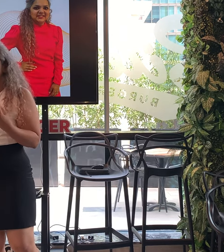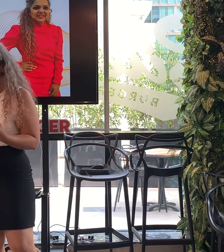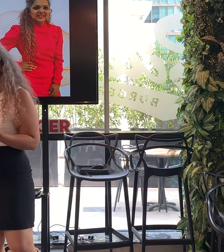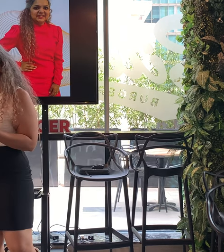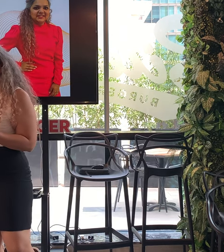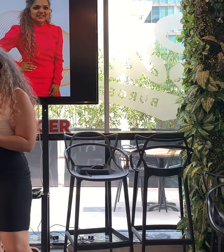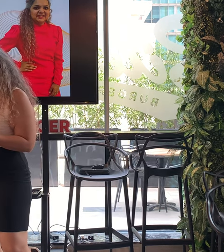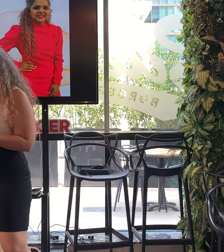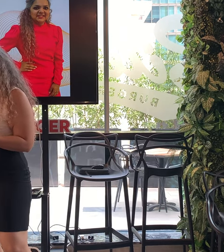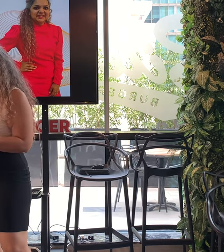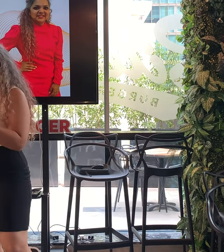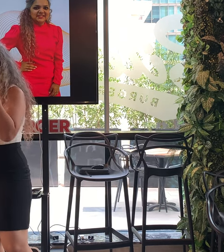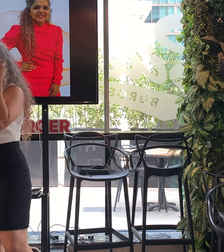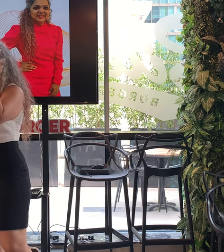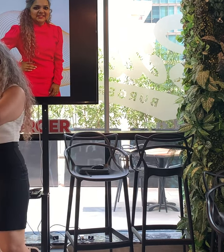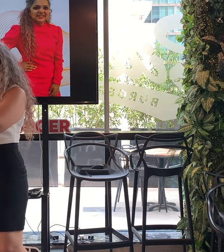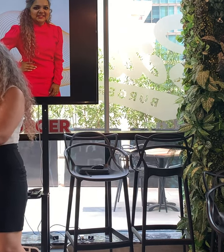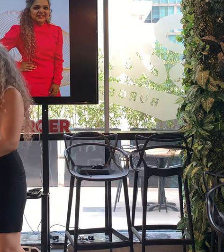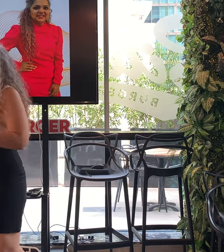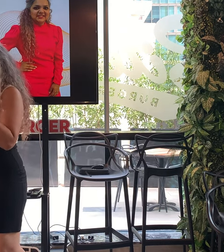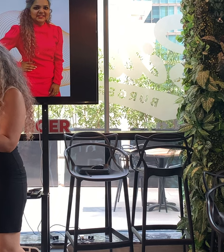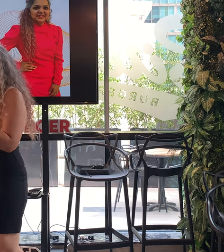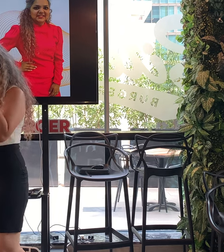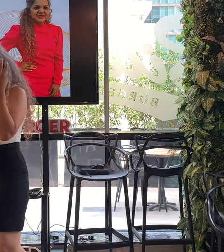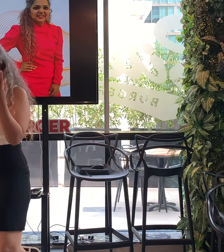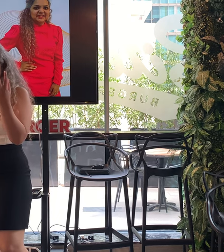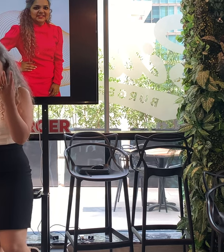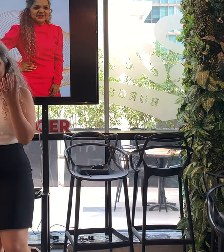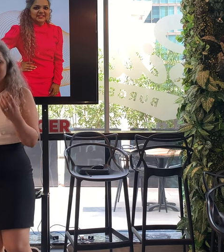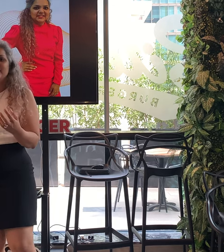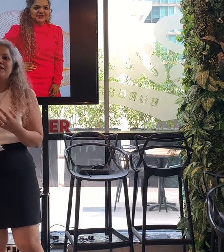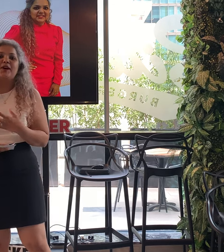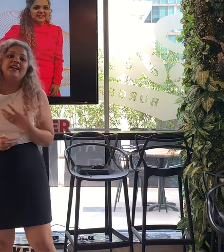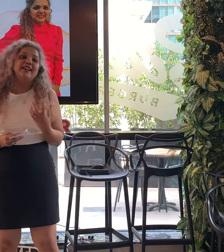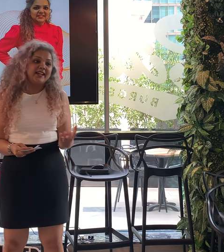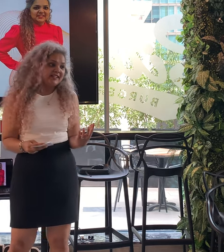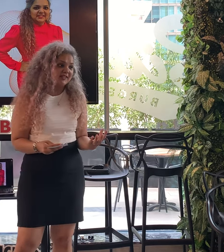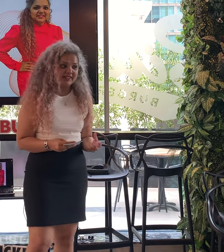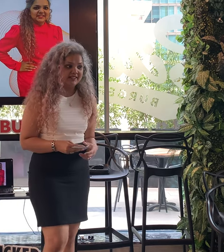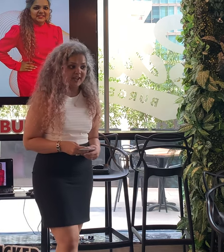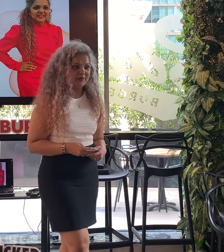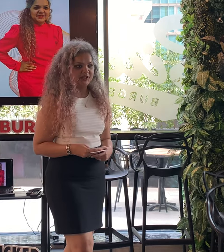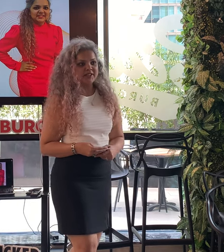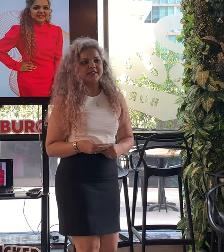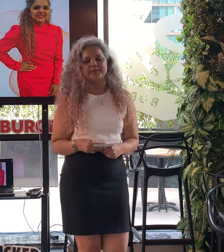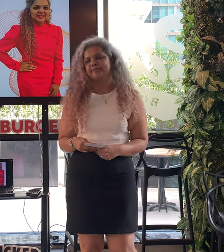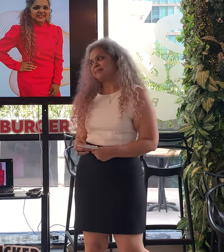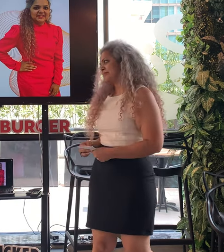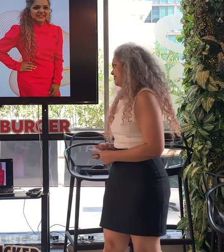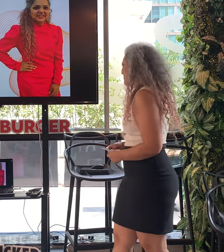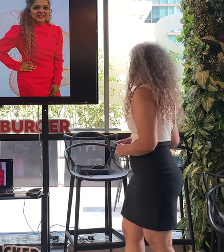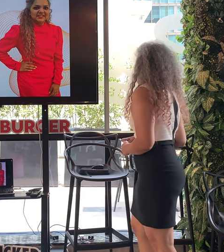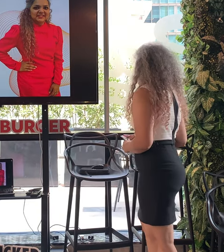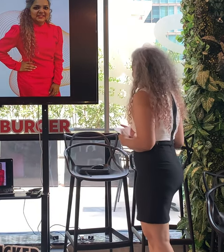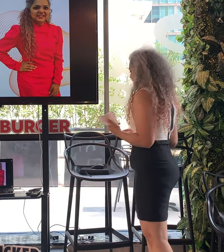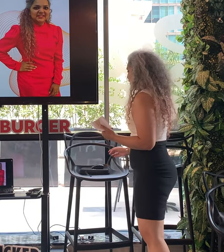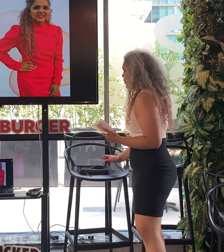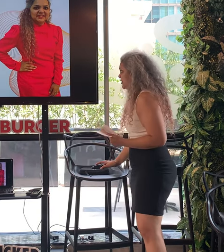sounds. But it is making a lot of sense in our brain. So I like learning languages. And my goal